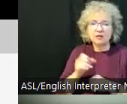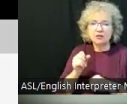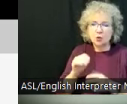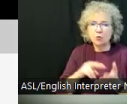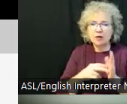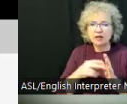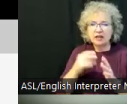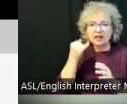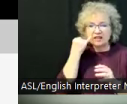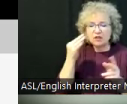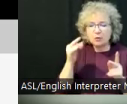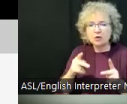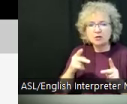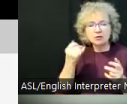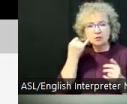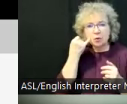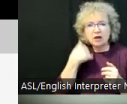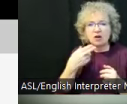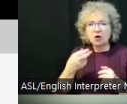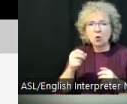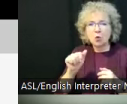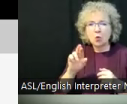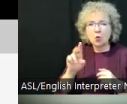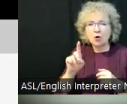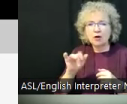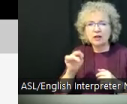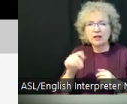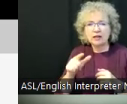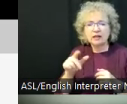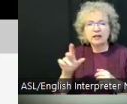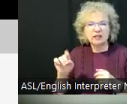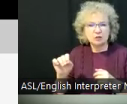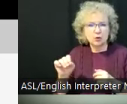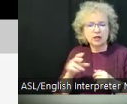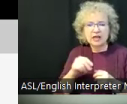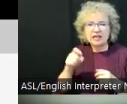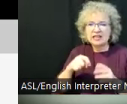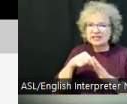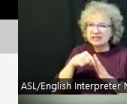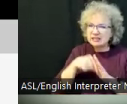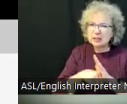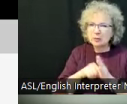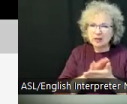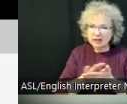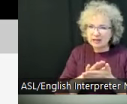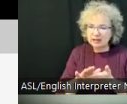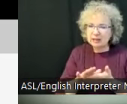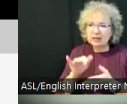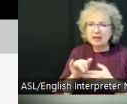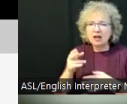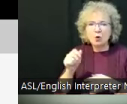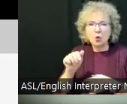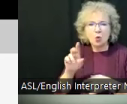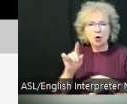let's say, has a hoarding disorder and needs kind of deep cleaning, the hoarding disorder